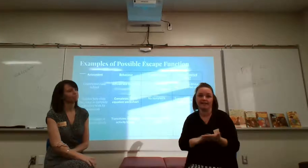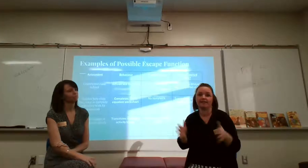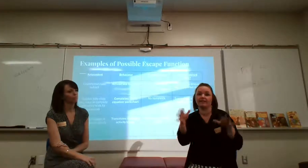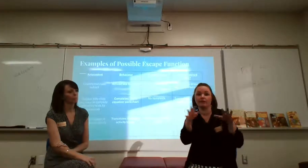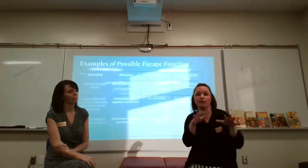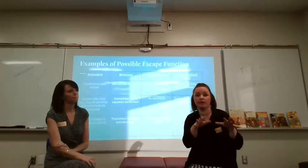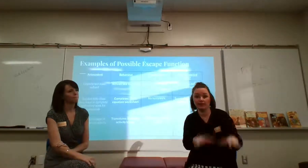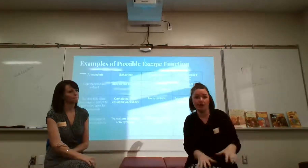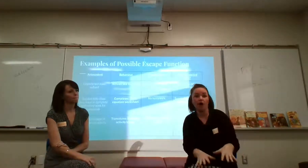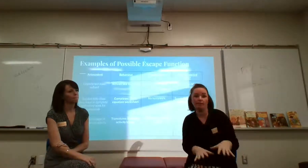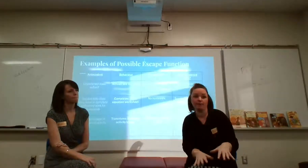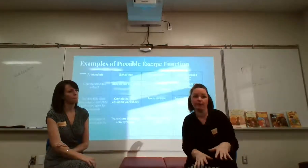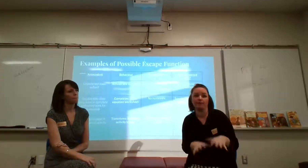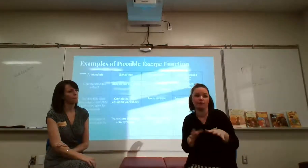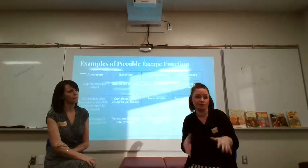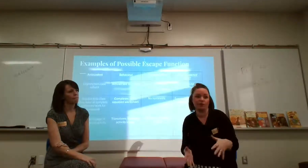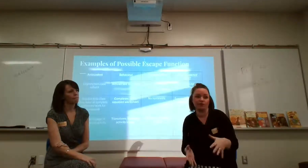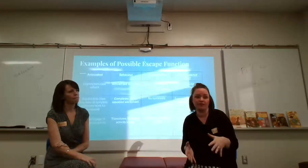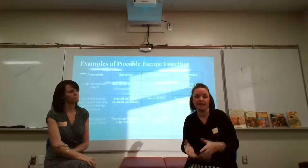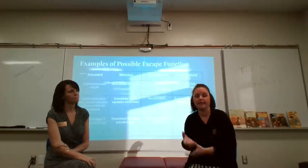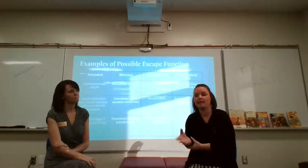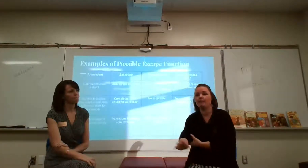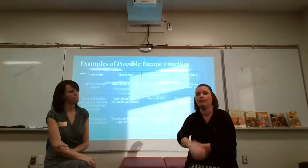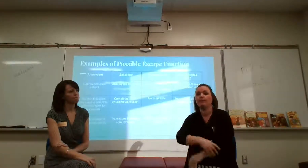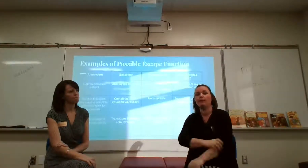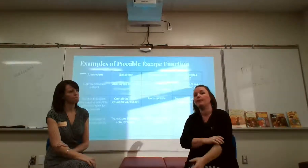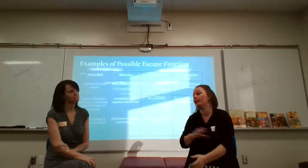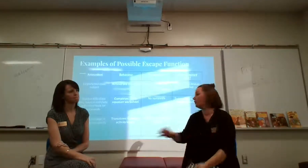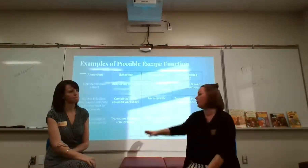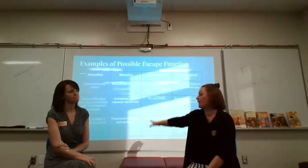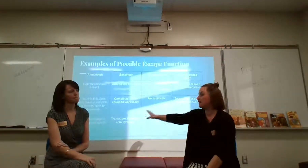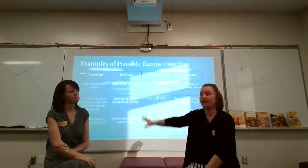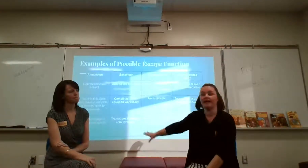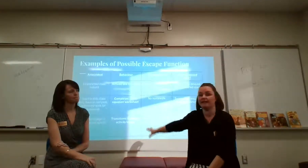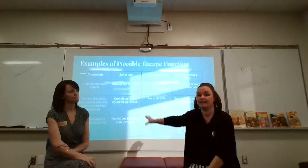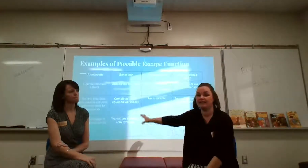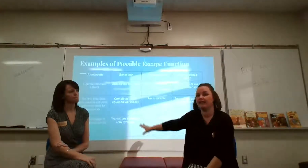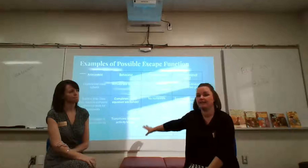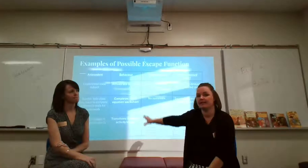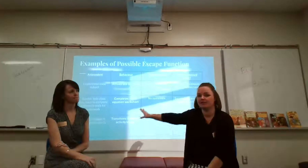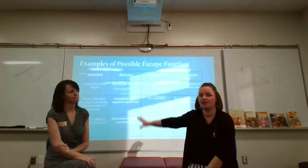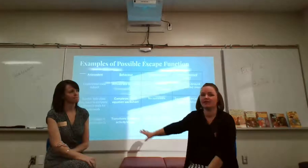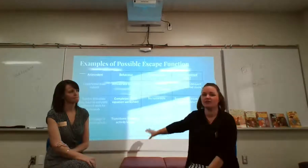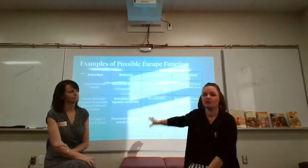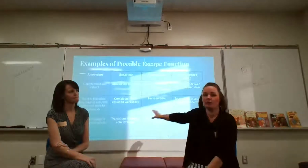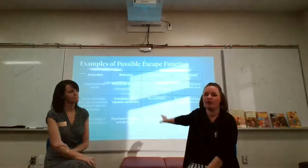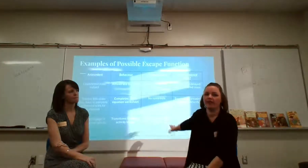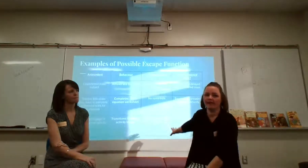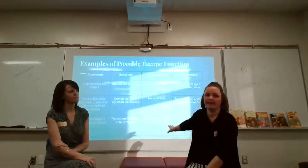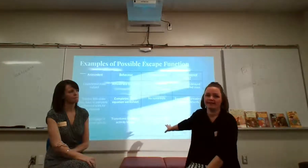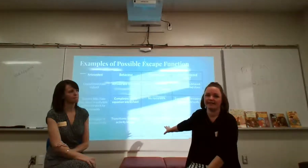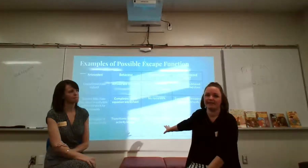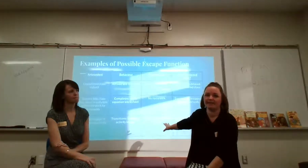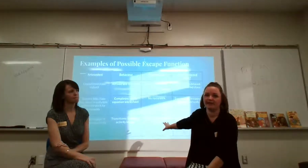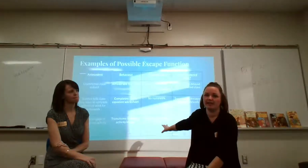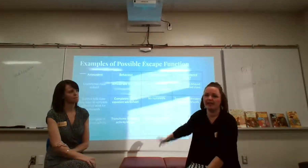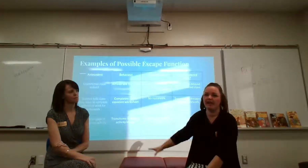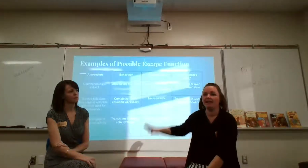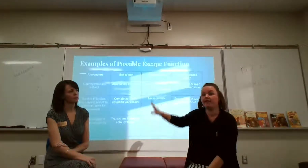tactics to, calm the behavior, which we understand. But what we want to look at is that antecedent, is they're trying to avoid that next activity and they've